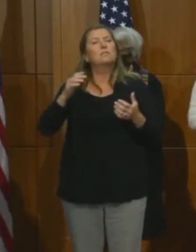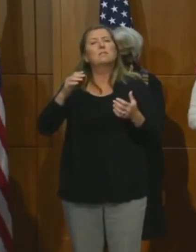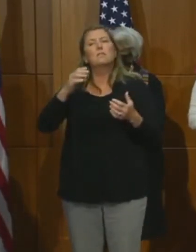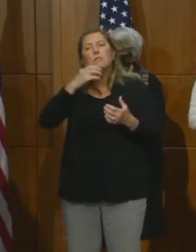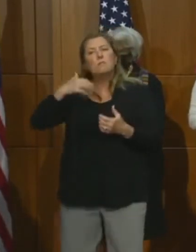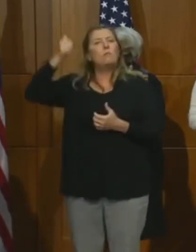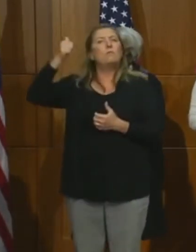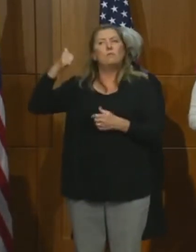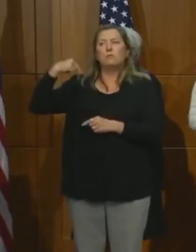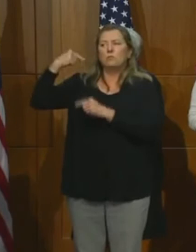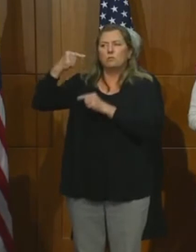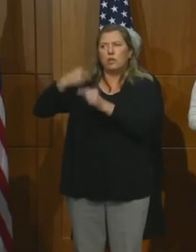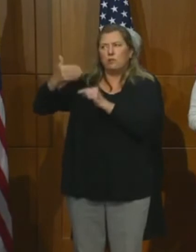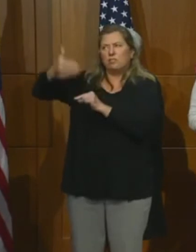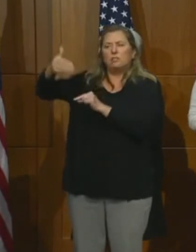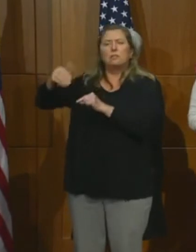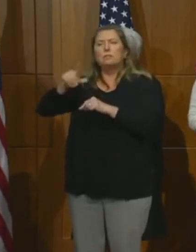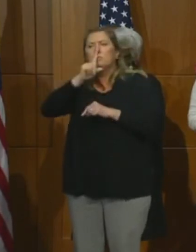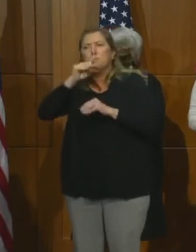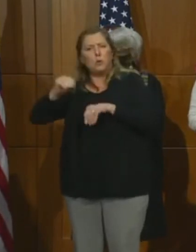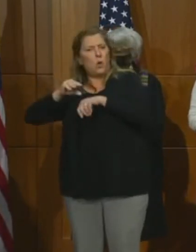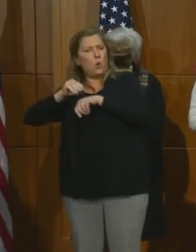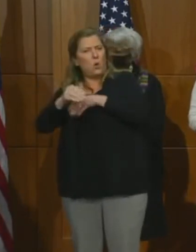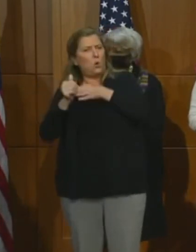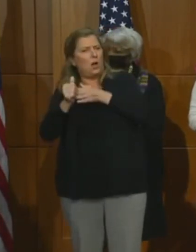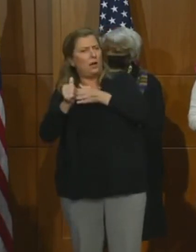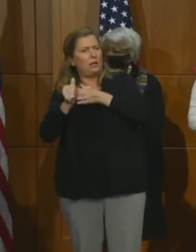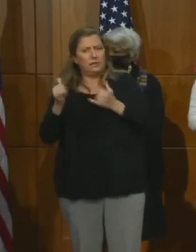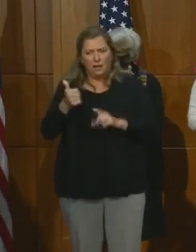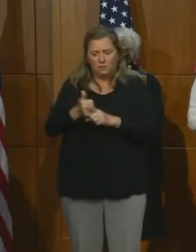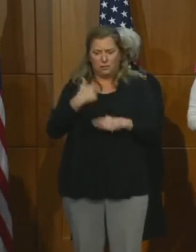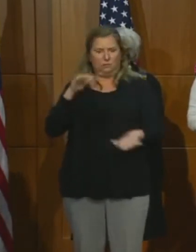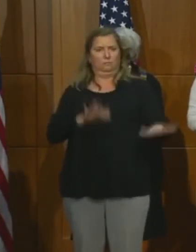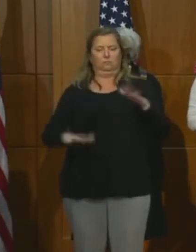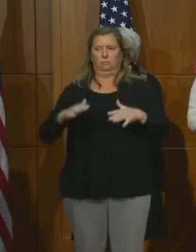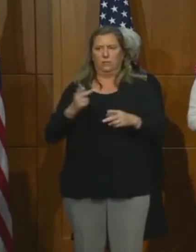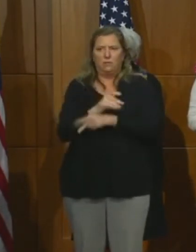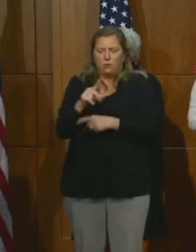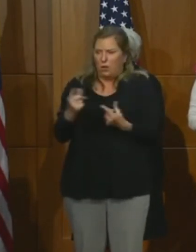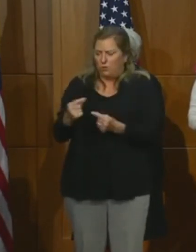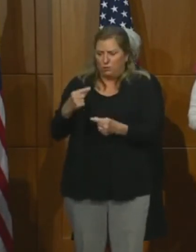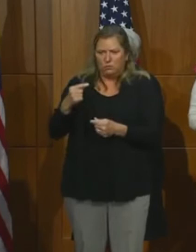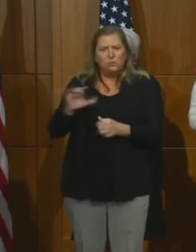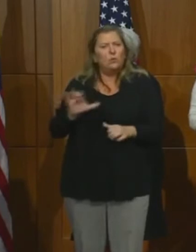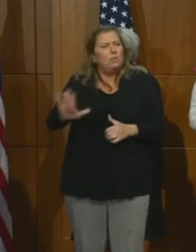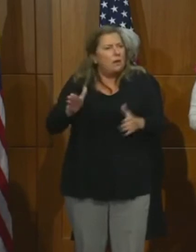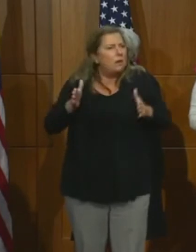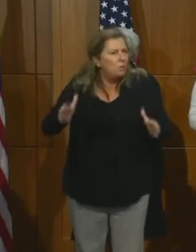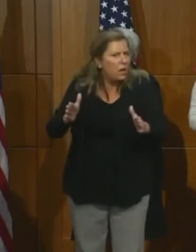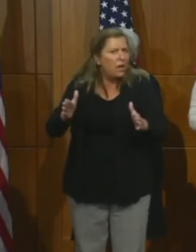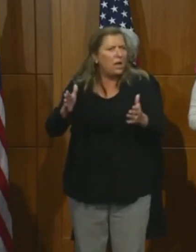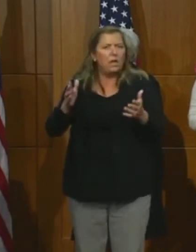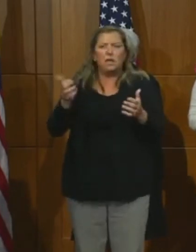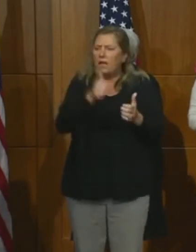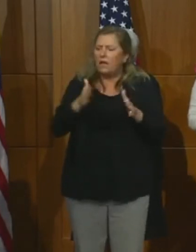our generations and those before, and now they are figuring this thing out on the fly. They're doing it their way and by any